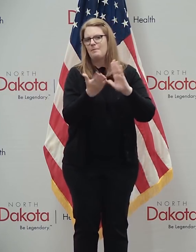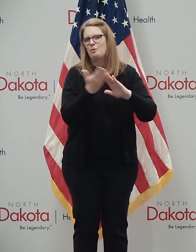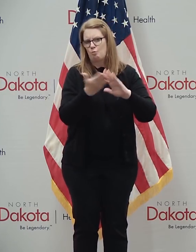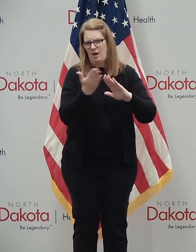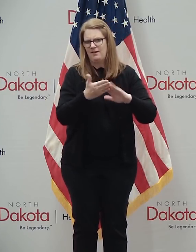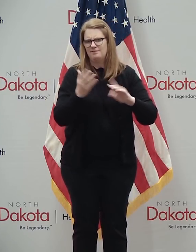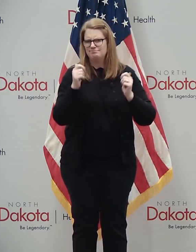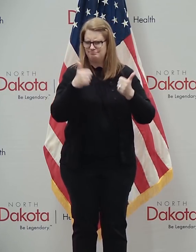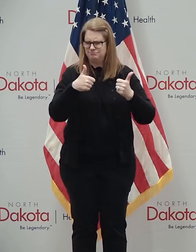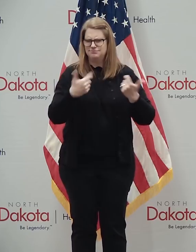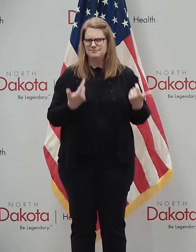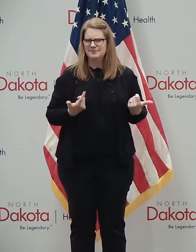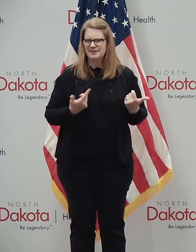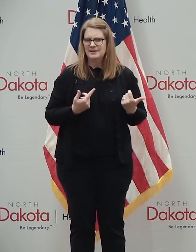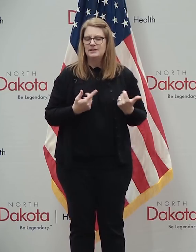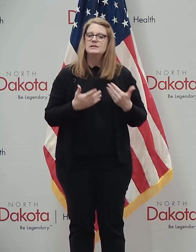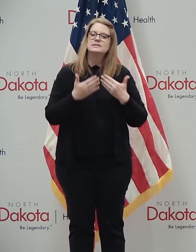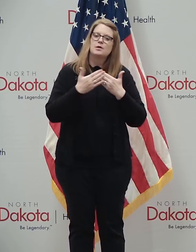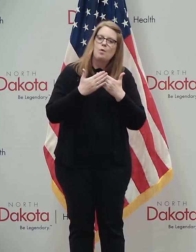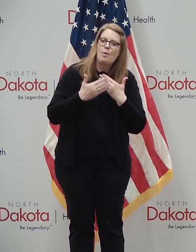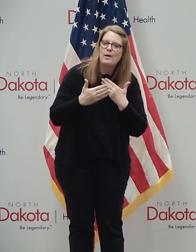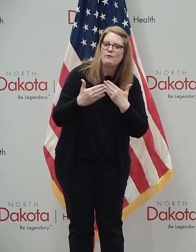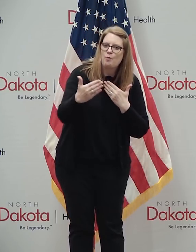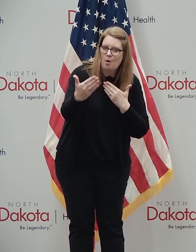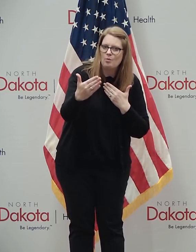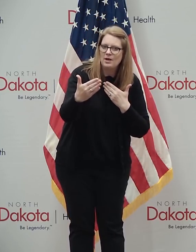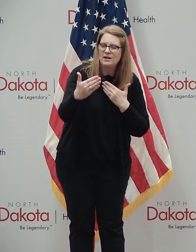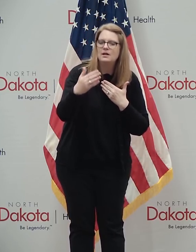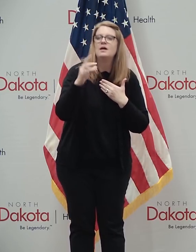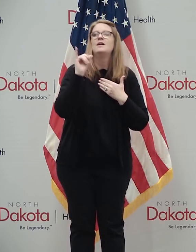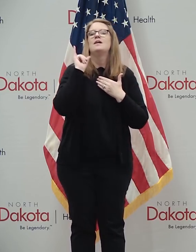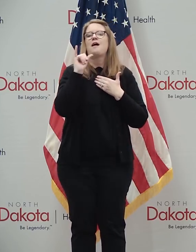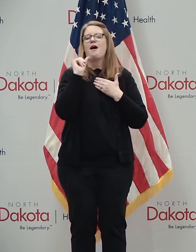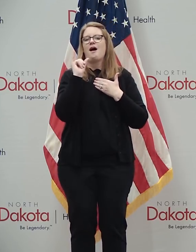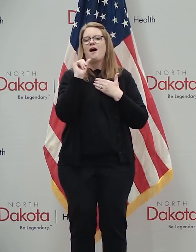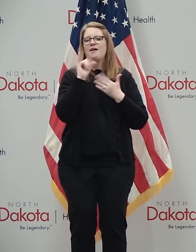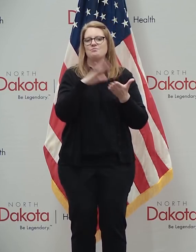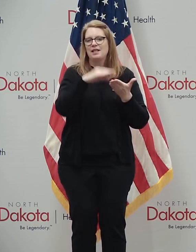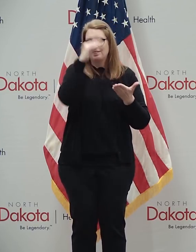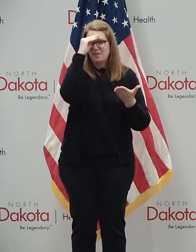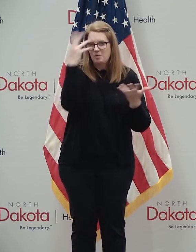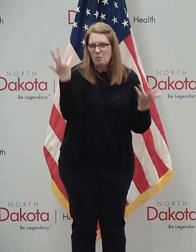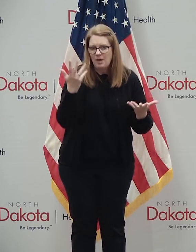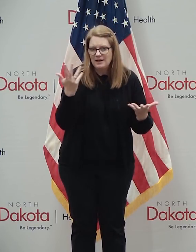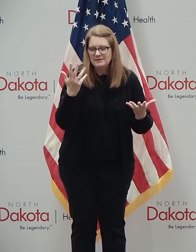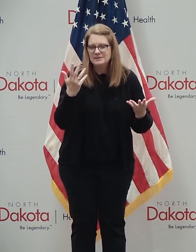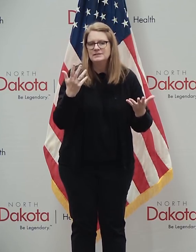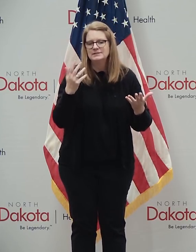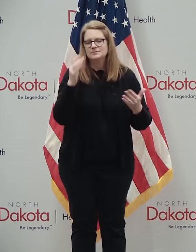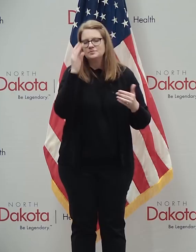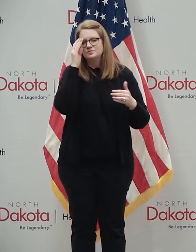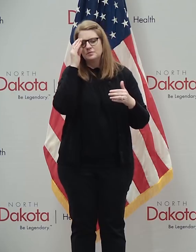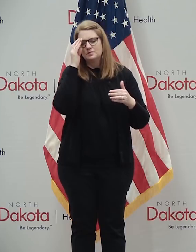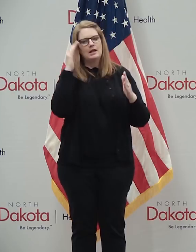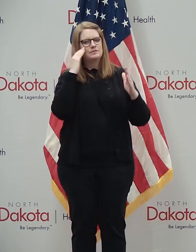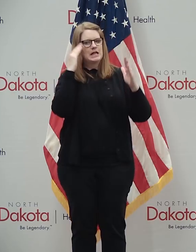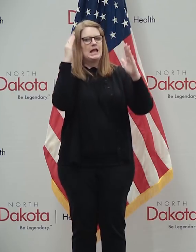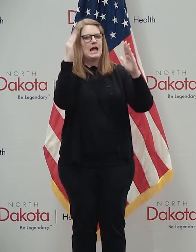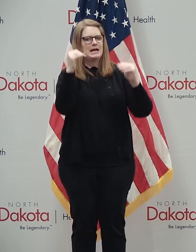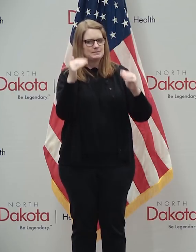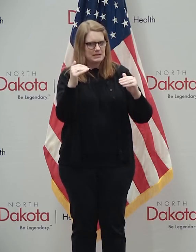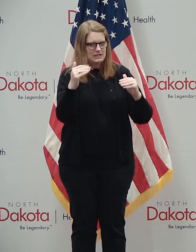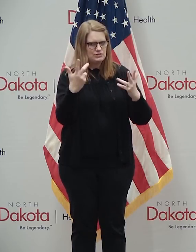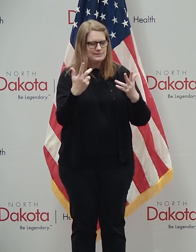when we, going forward, I think the lesson for us is that we should set expectations with the public to have a little bit of